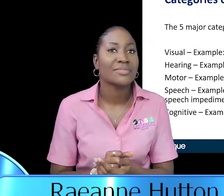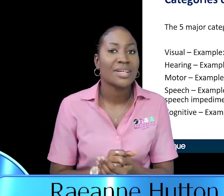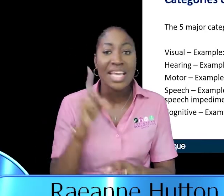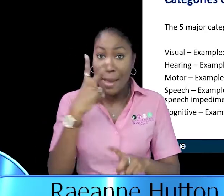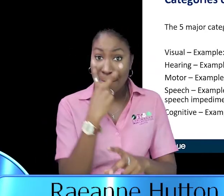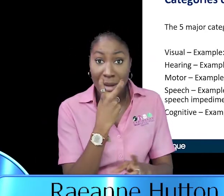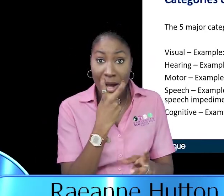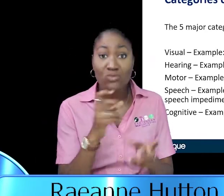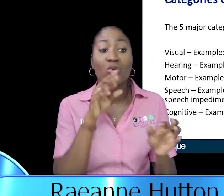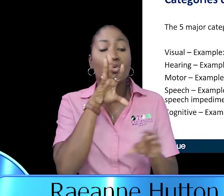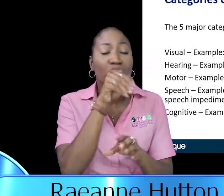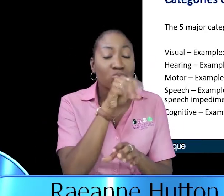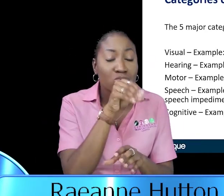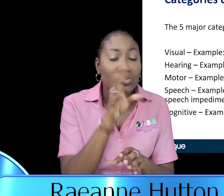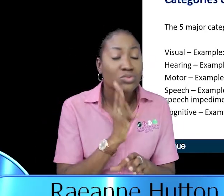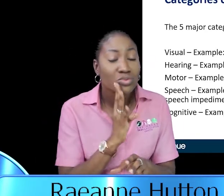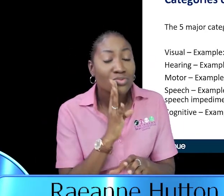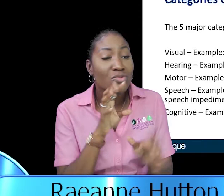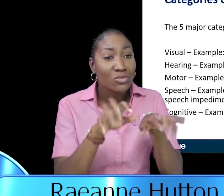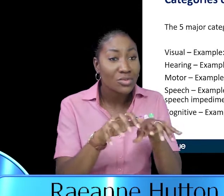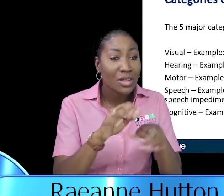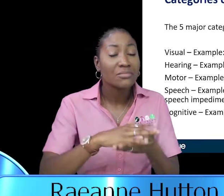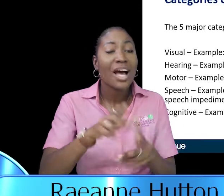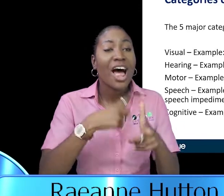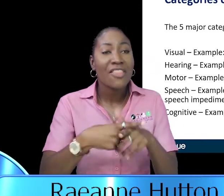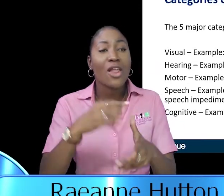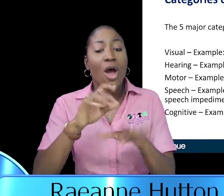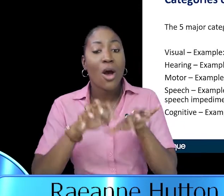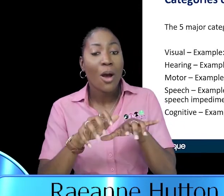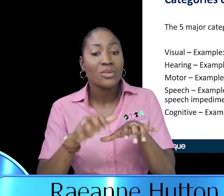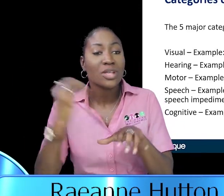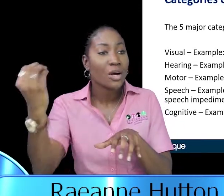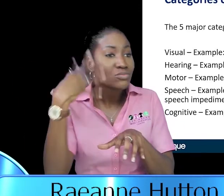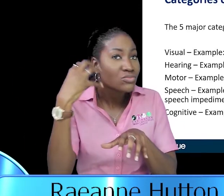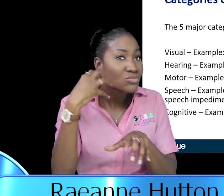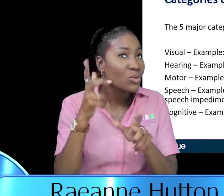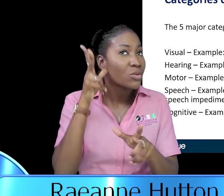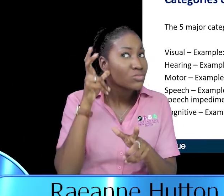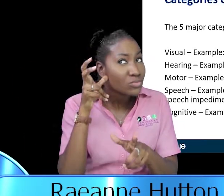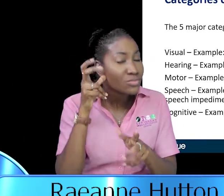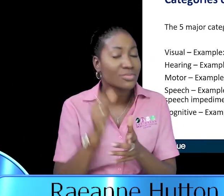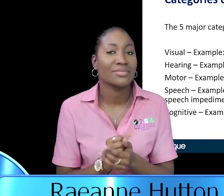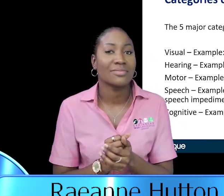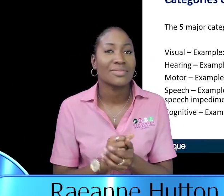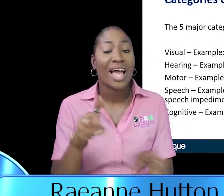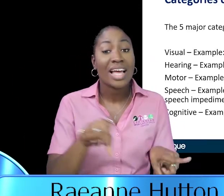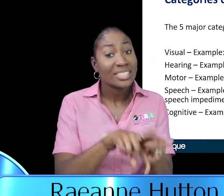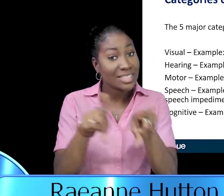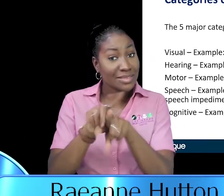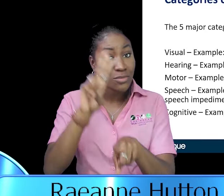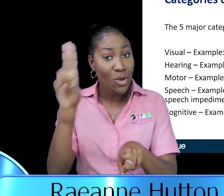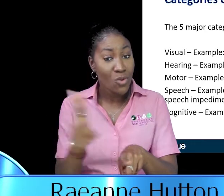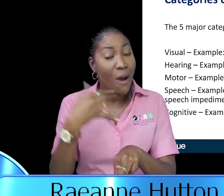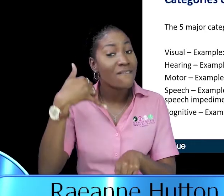example. It'll read the title, and then it'll read the bullets. And at the same time, I'm using my